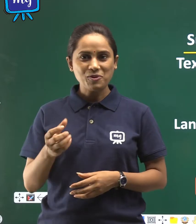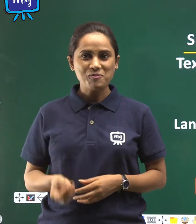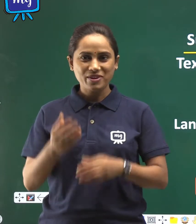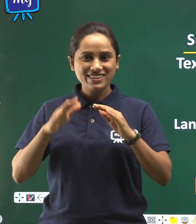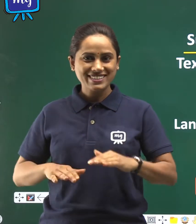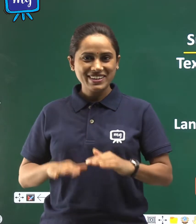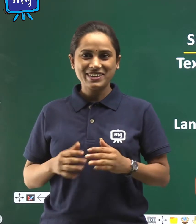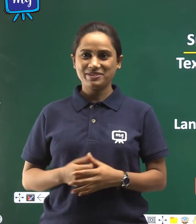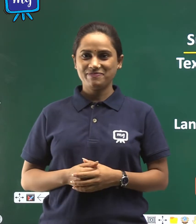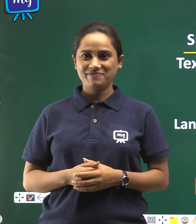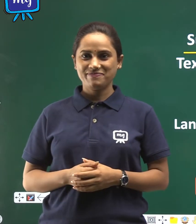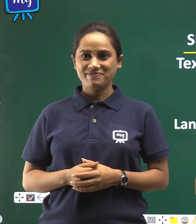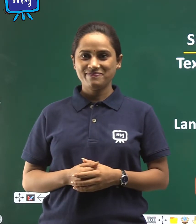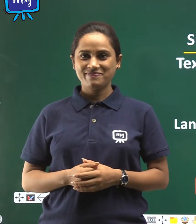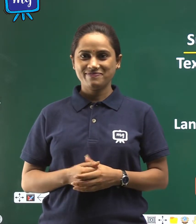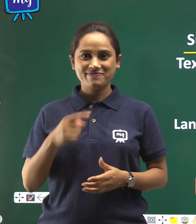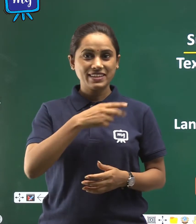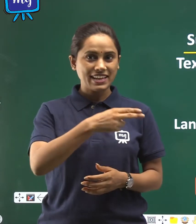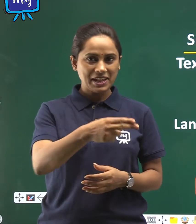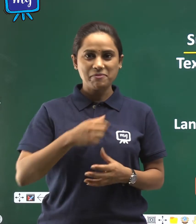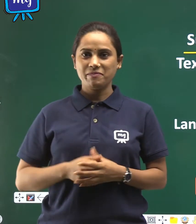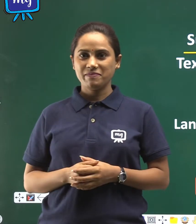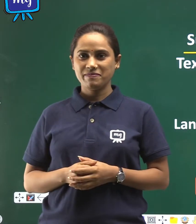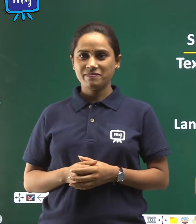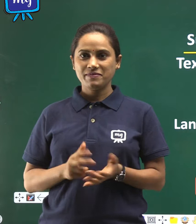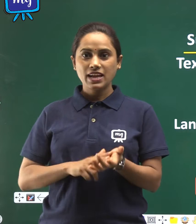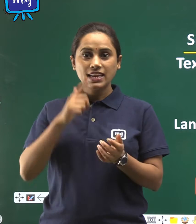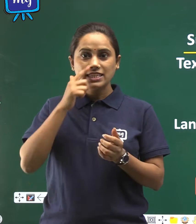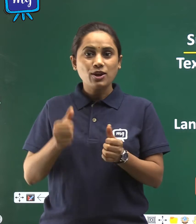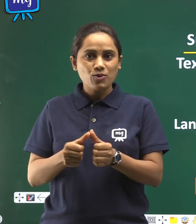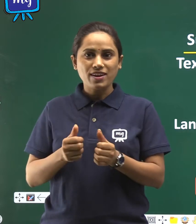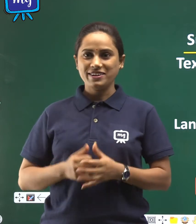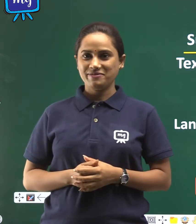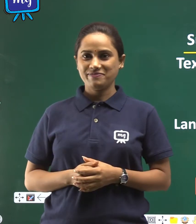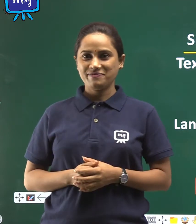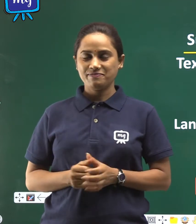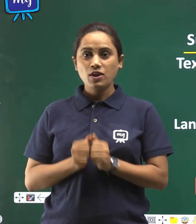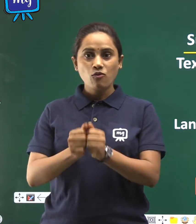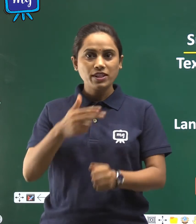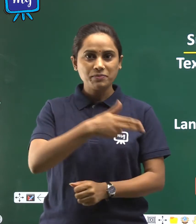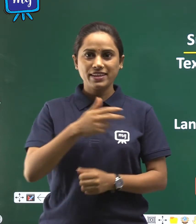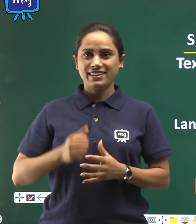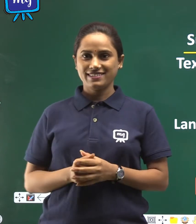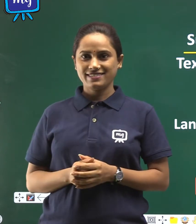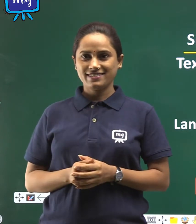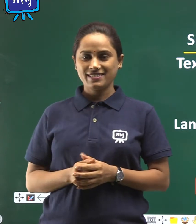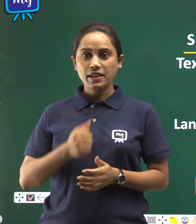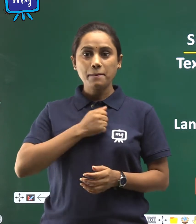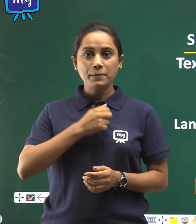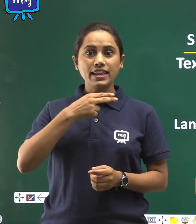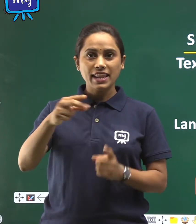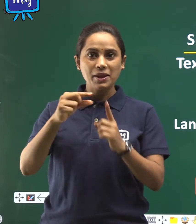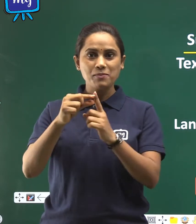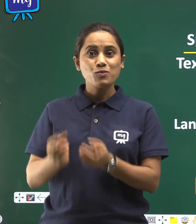Good morning, children. I am Nishi Arora. With me, Pooja